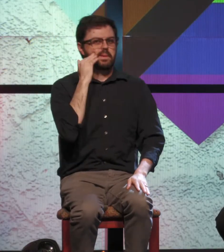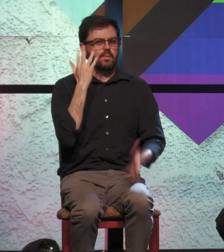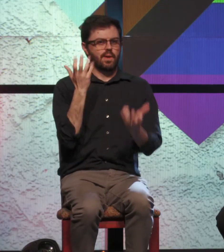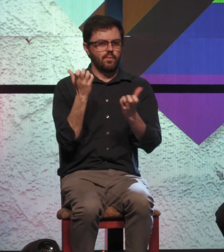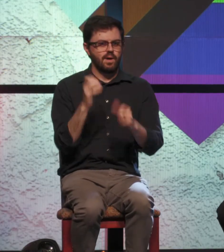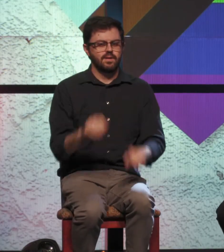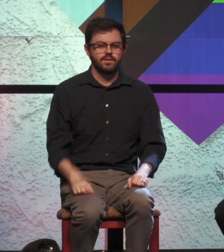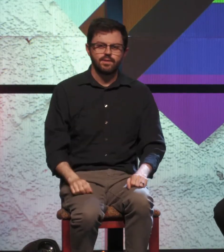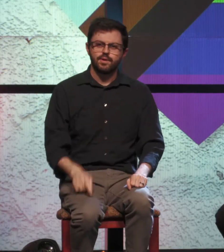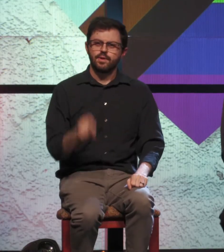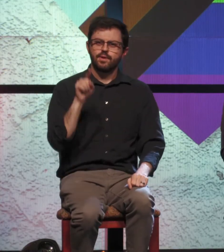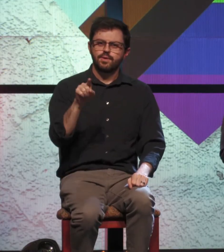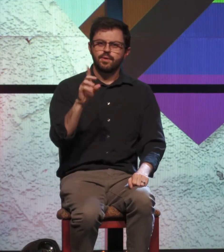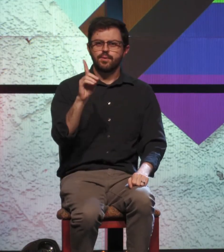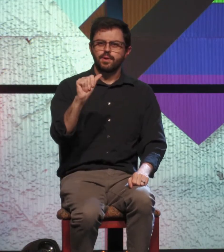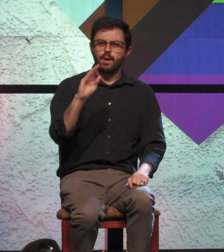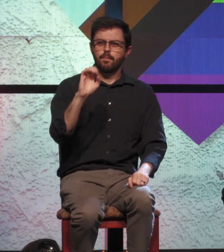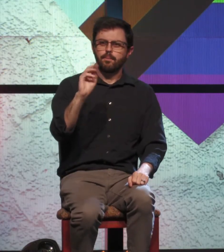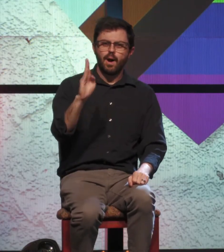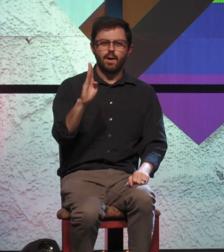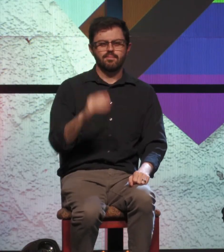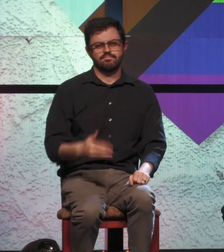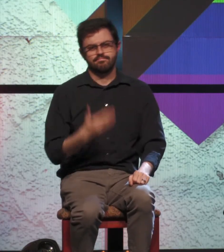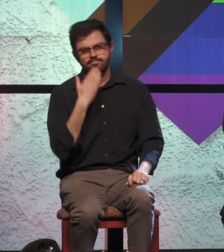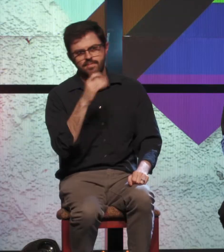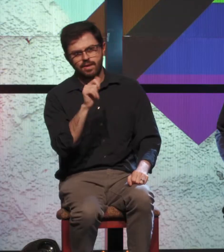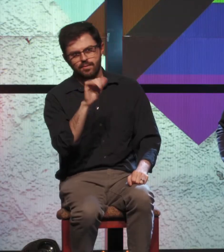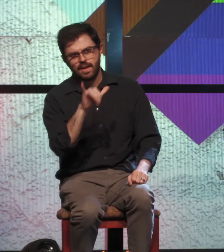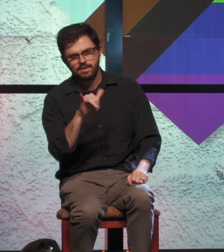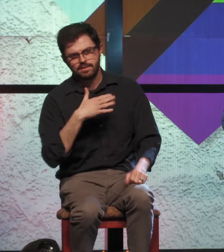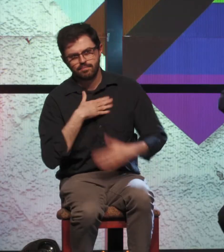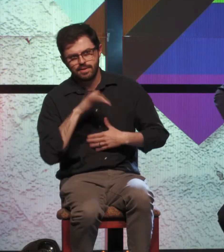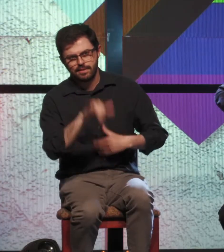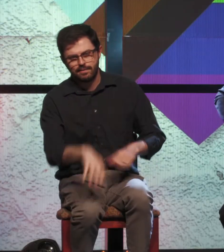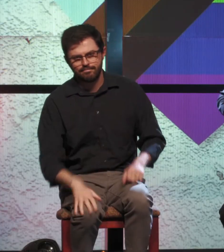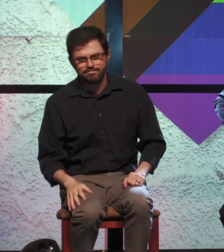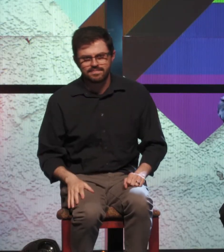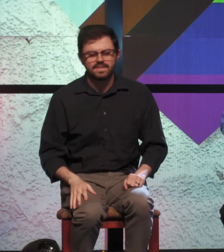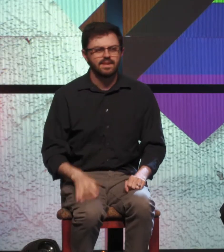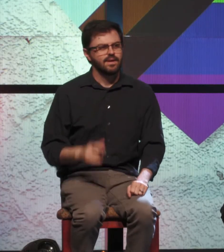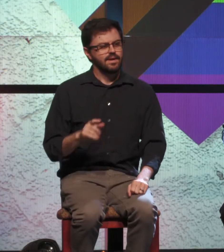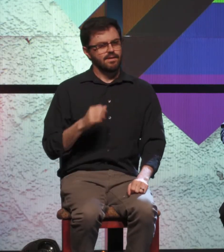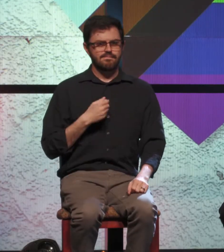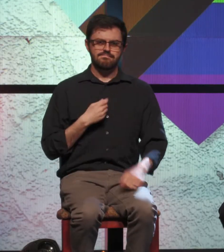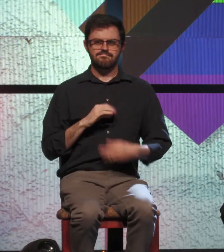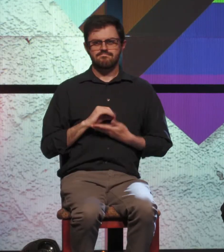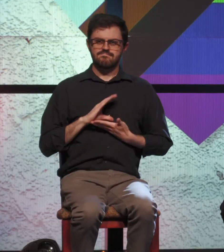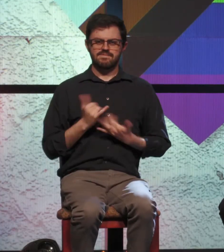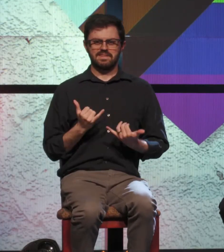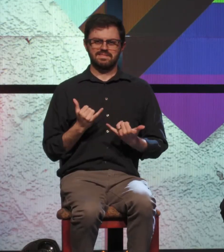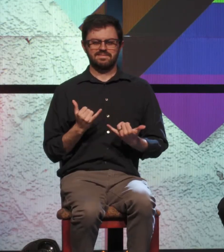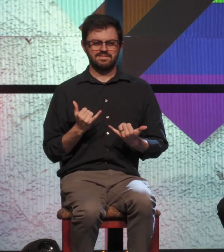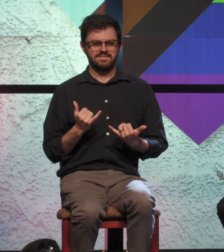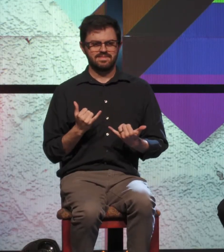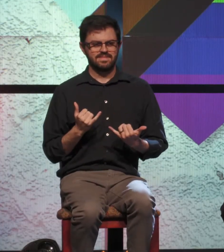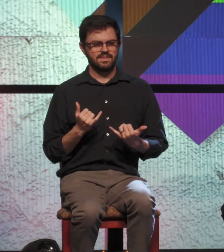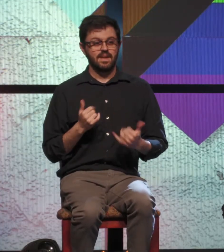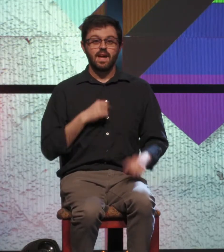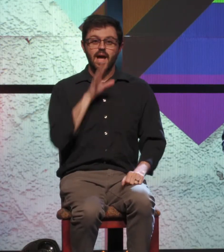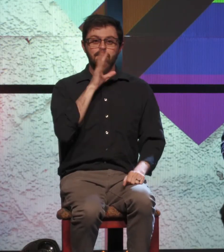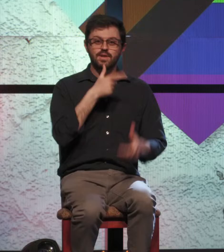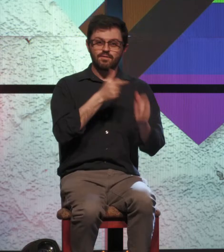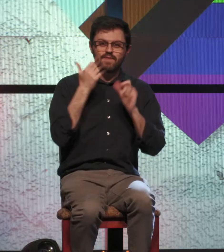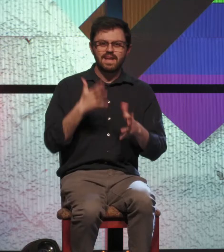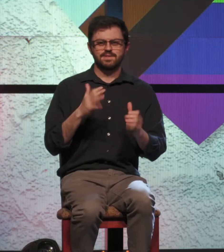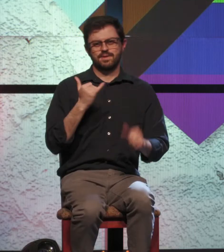da bomb. Thank you, Casey. I appreciate that. All right. I always feel better about myself now. Okay. I'm going to talk faster because of